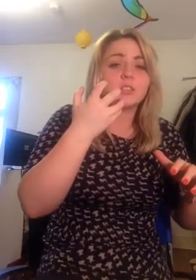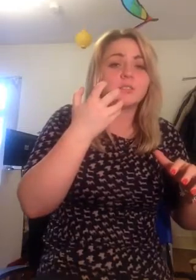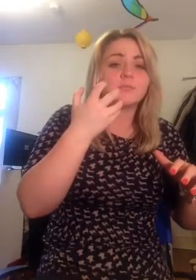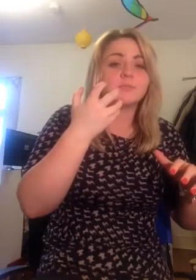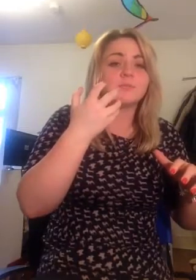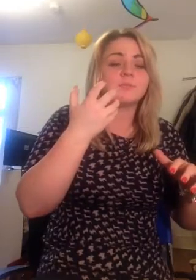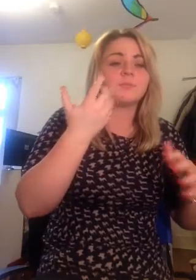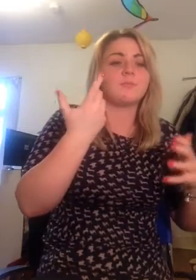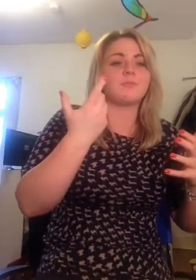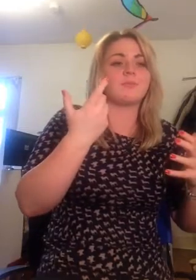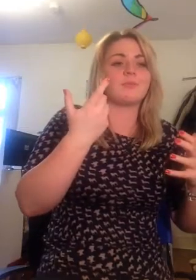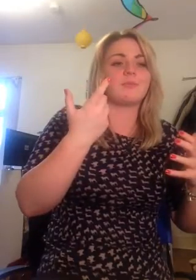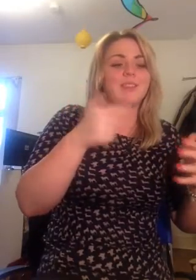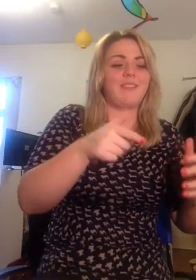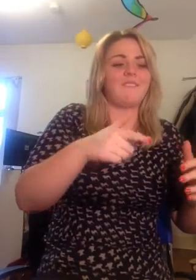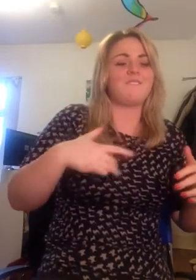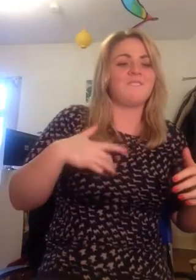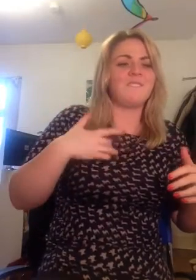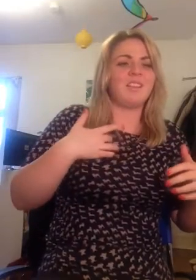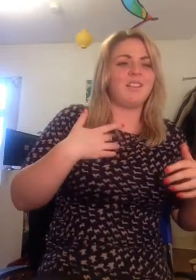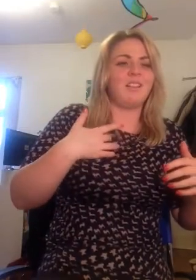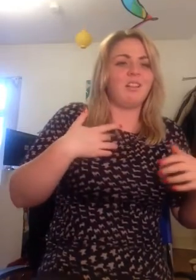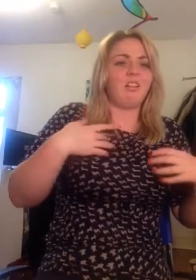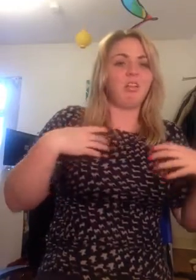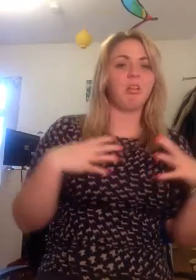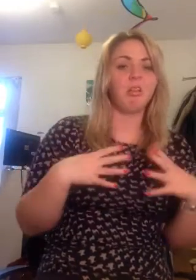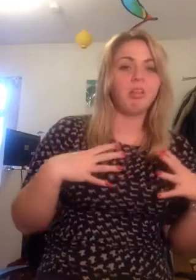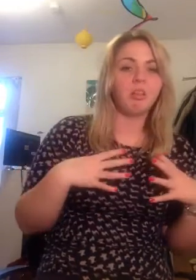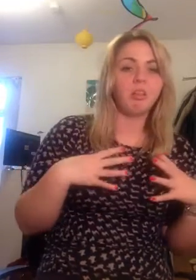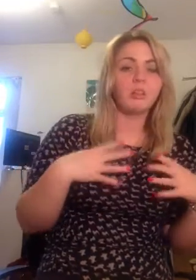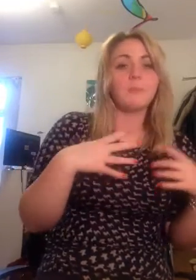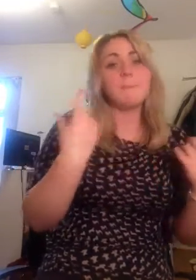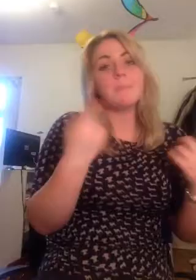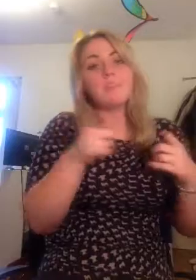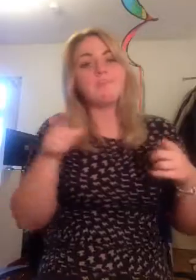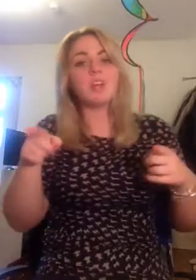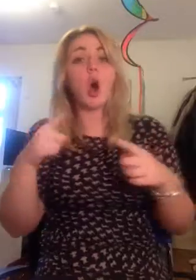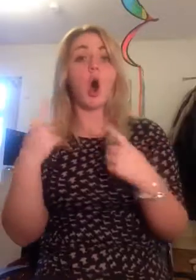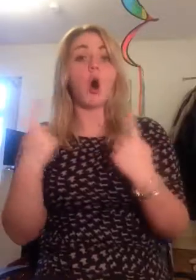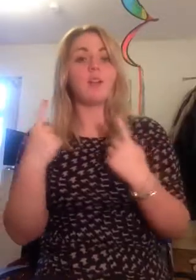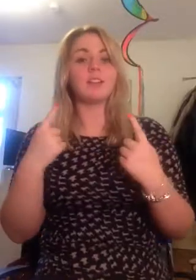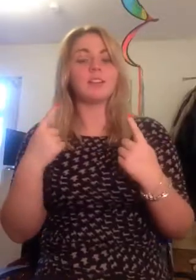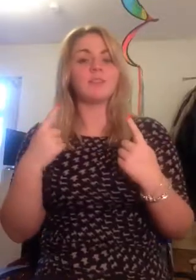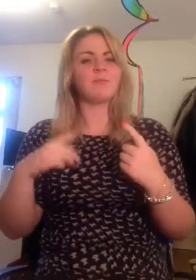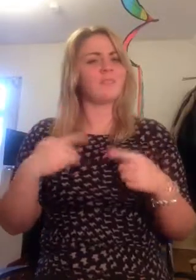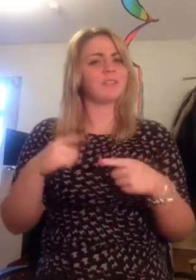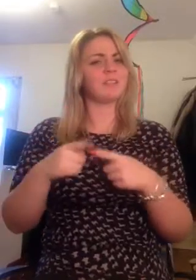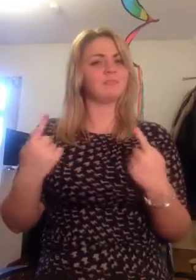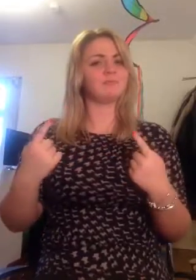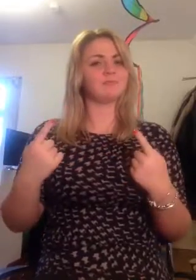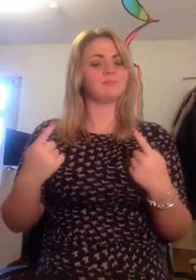on holiday, it doesn't affect me the same way. Yeah, I mean, it's interesting because how would you